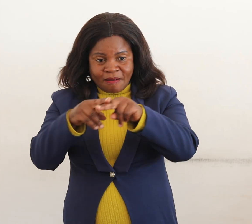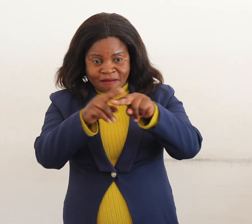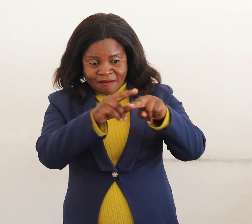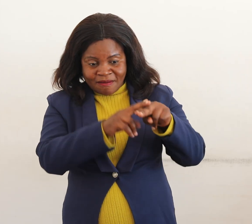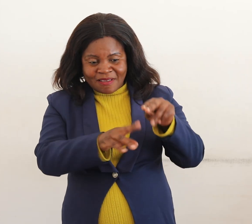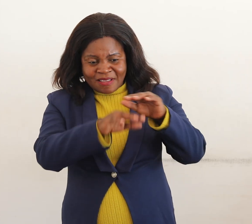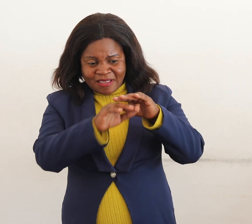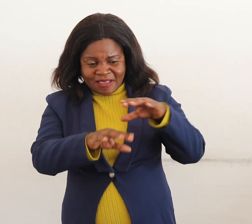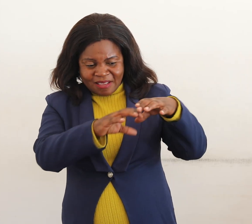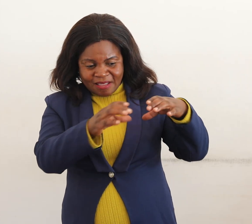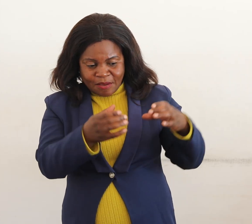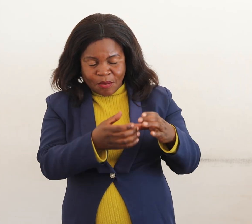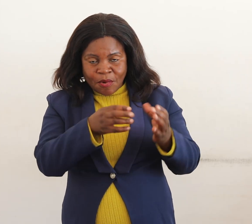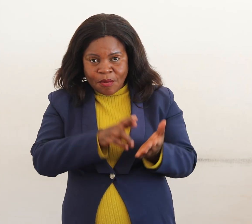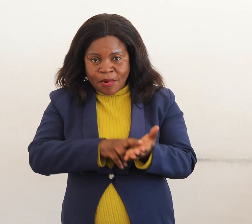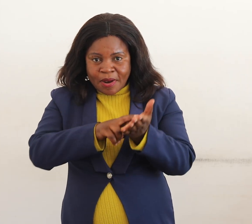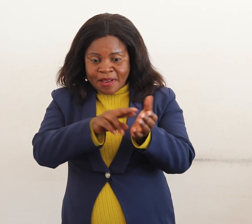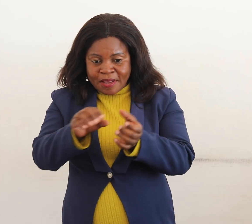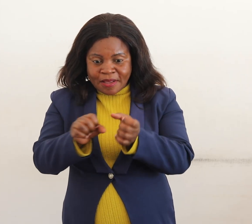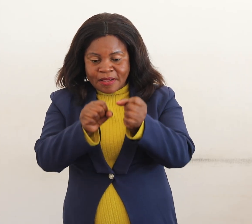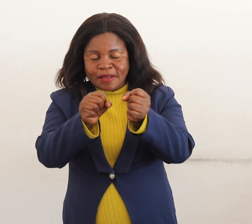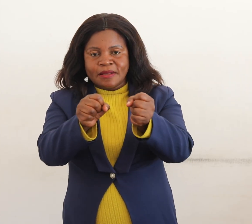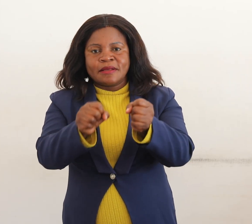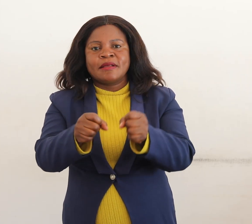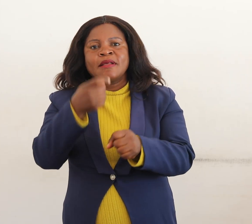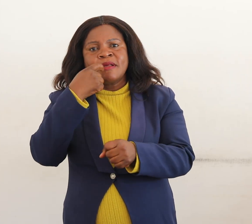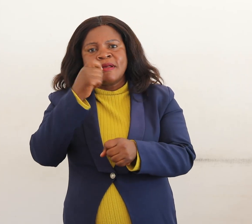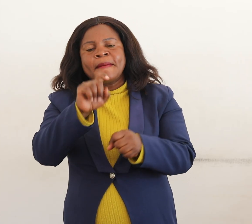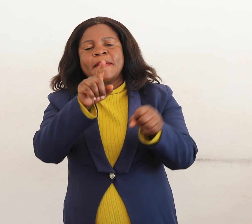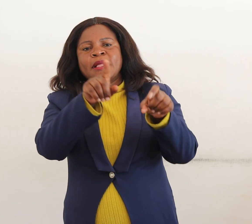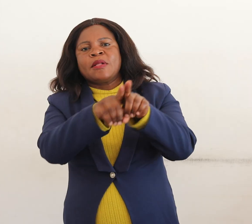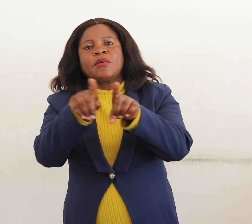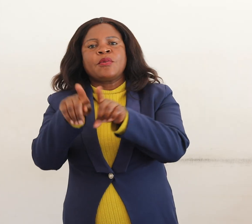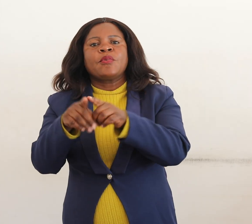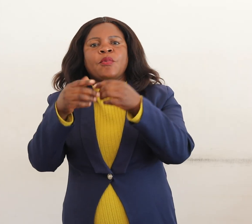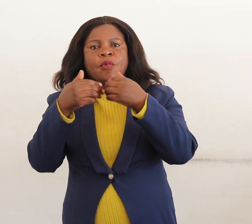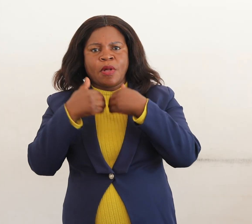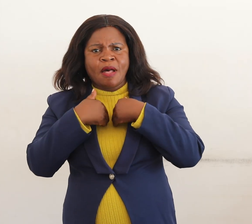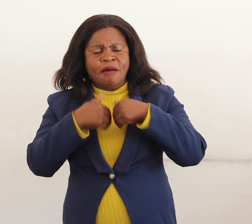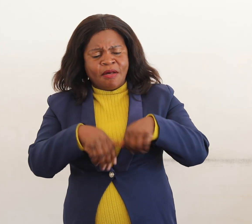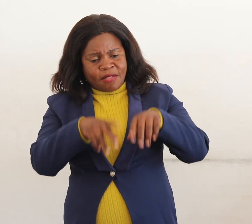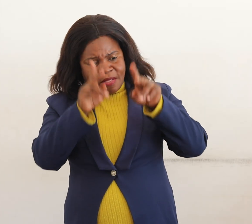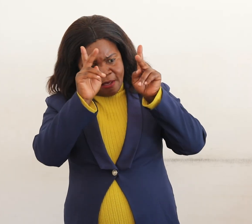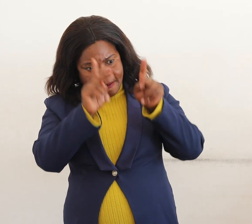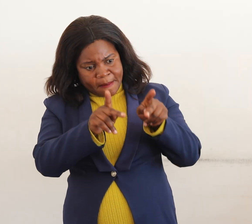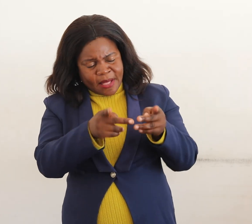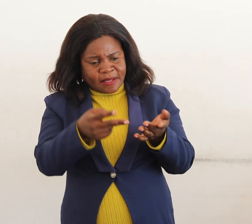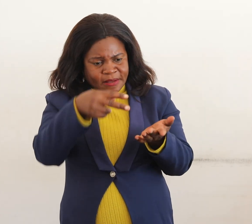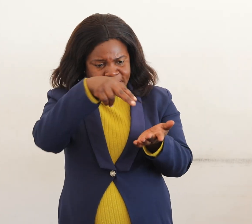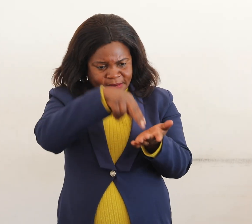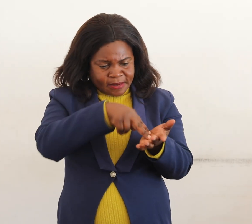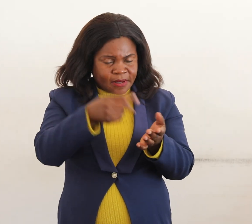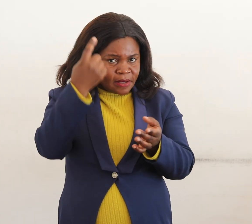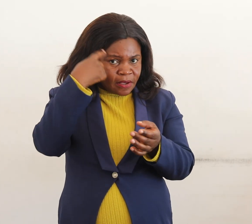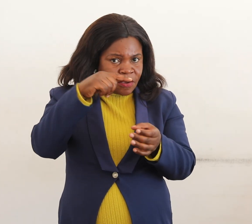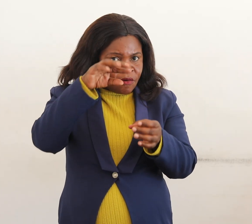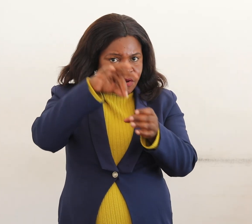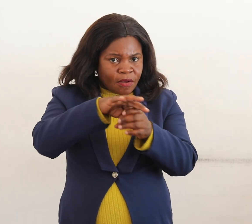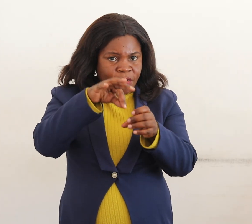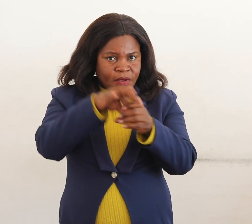proportional representation system must also have a candidate standing for election as